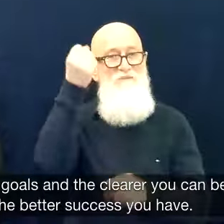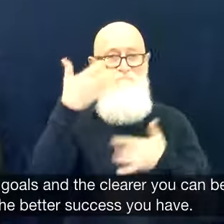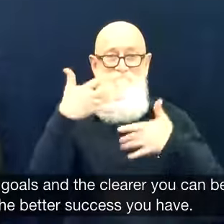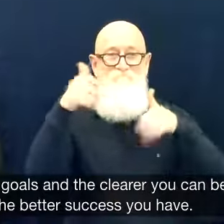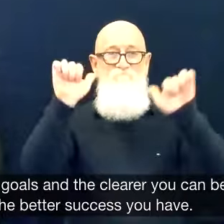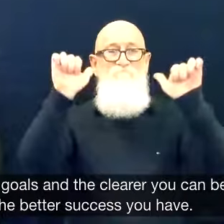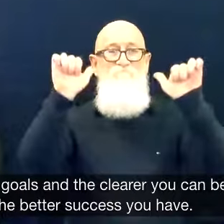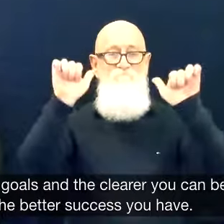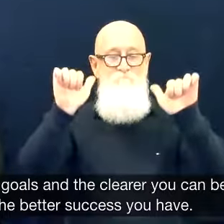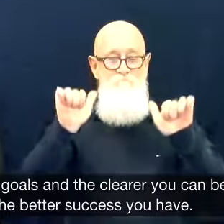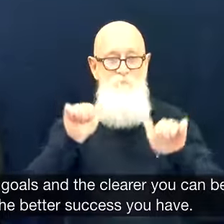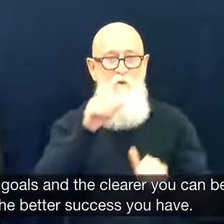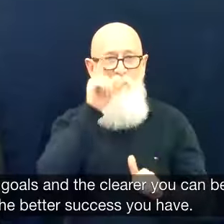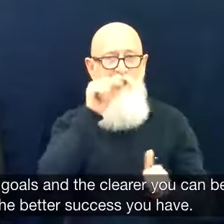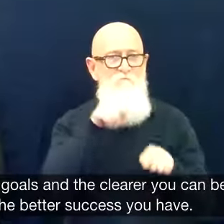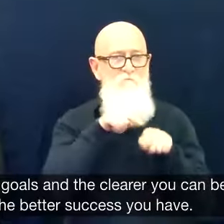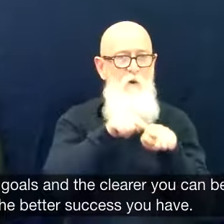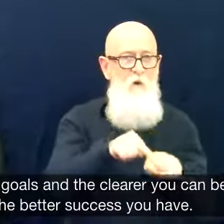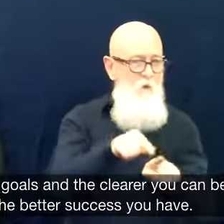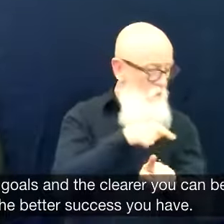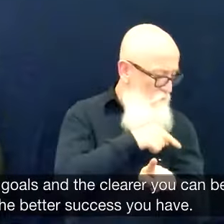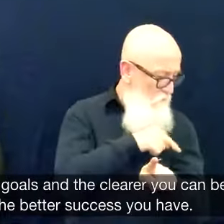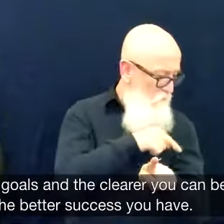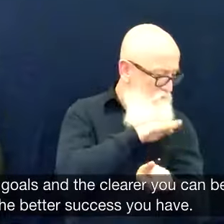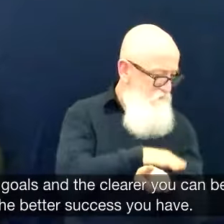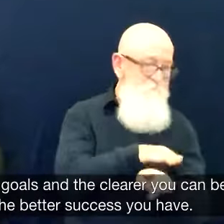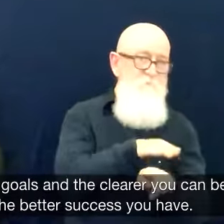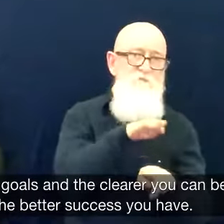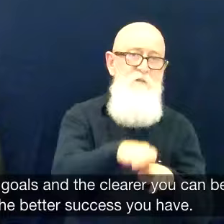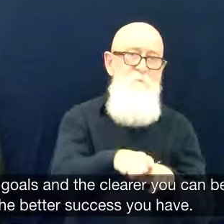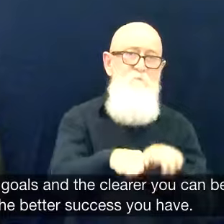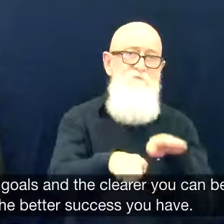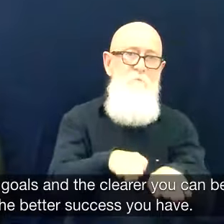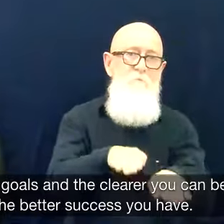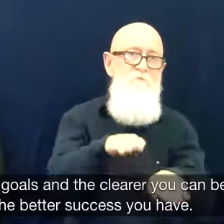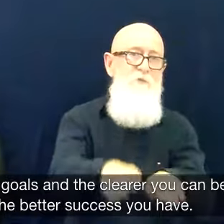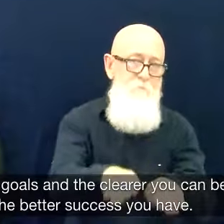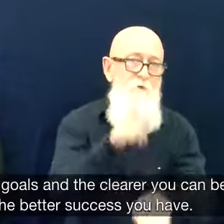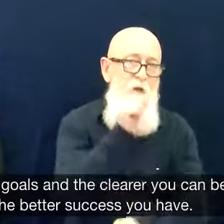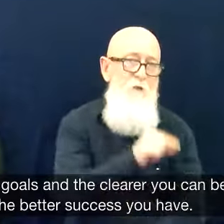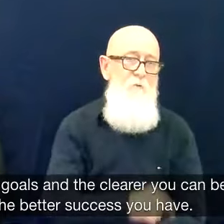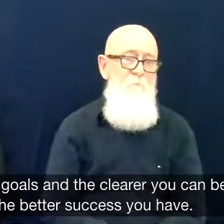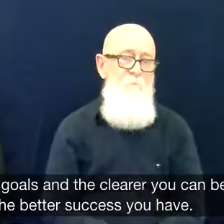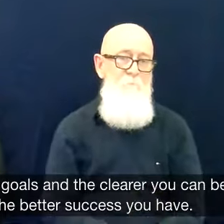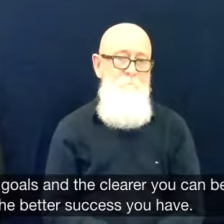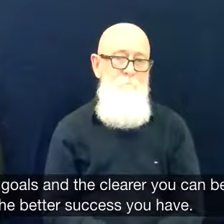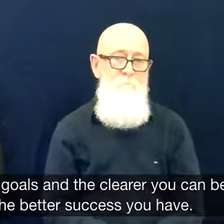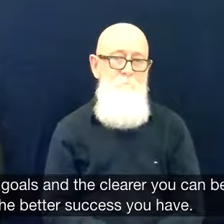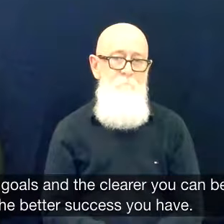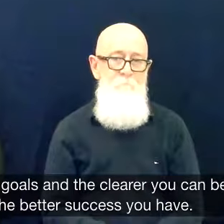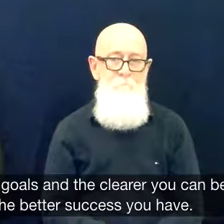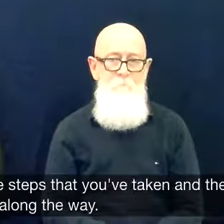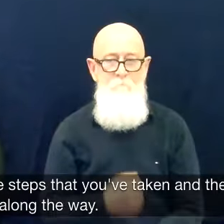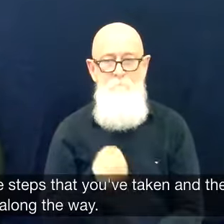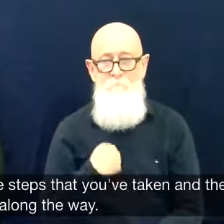the steps that you've taken and the little successes that you have along the way. So I expect some of you,